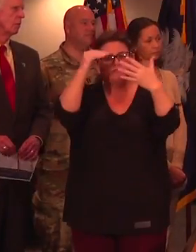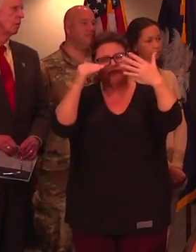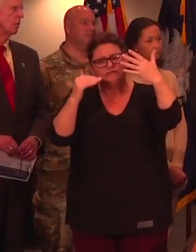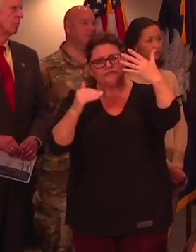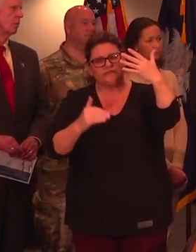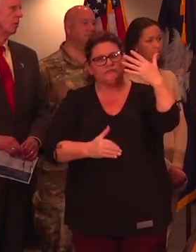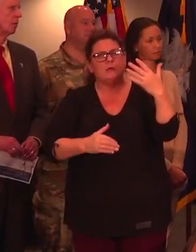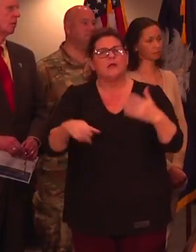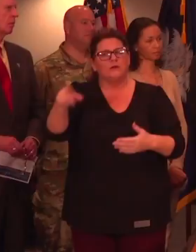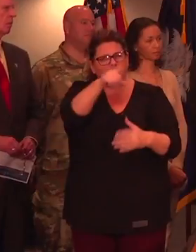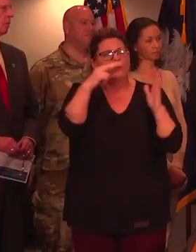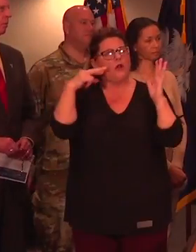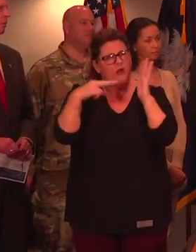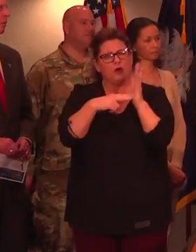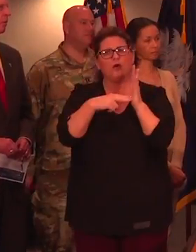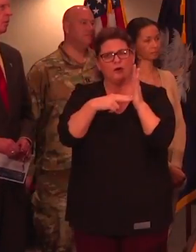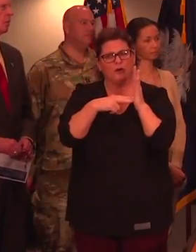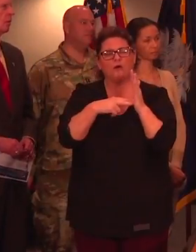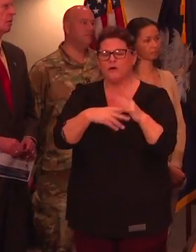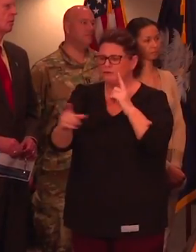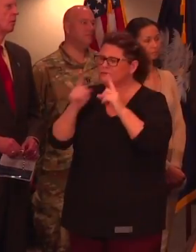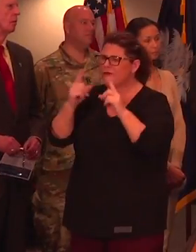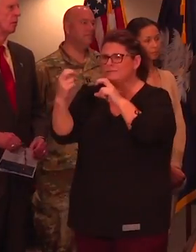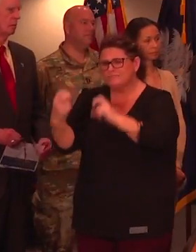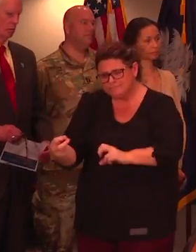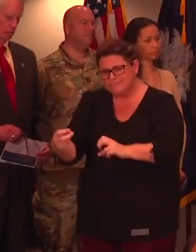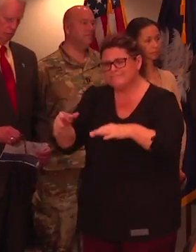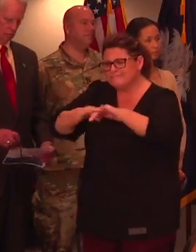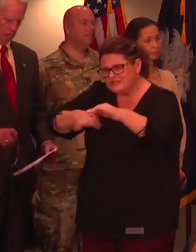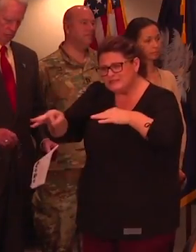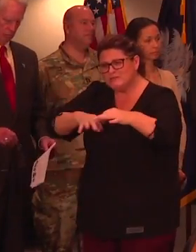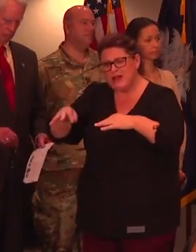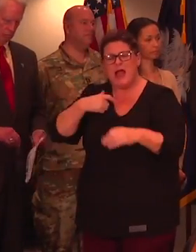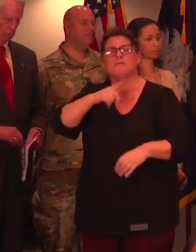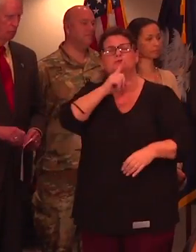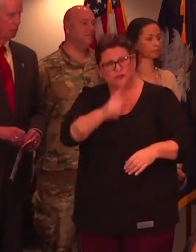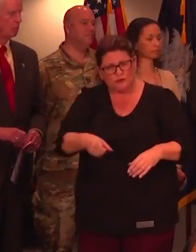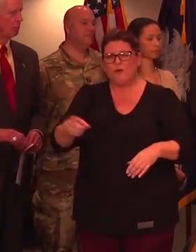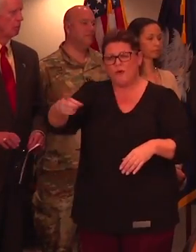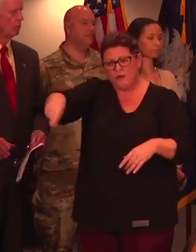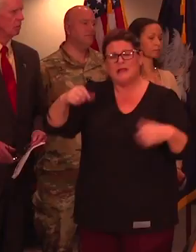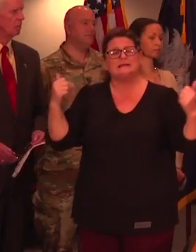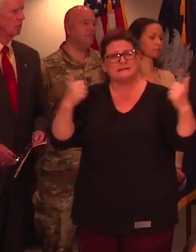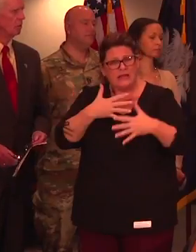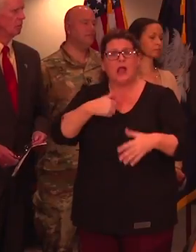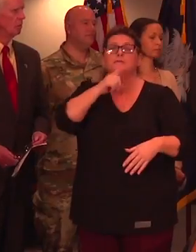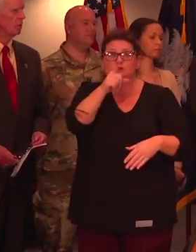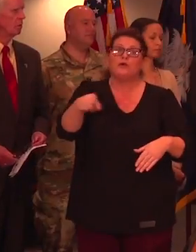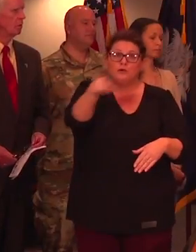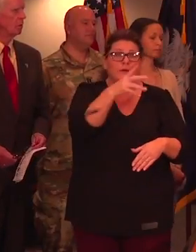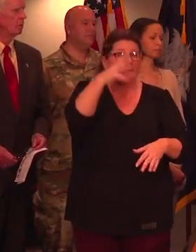ask you to take time to speak with your children about this. It's very frightening, but we can get through this